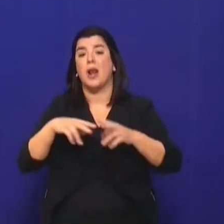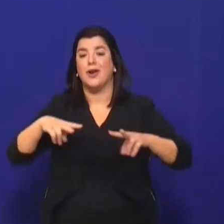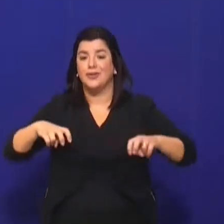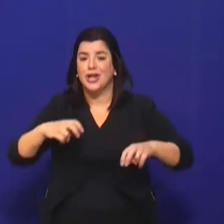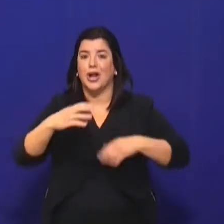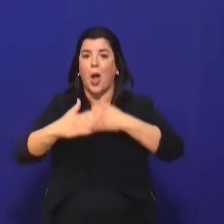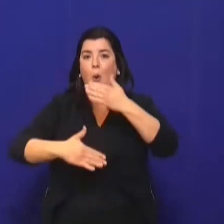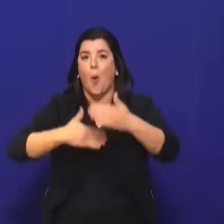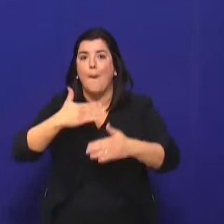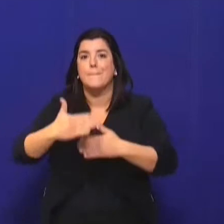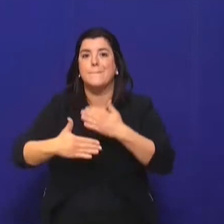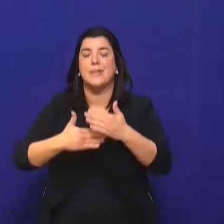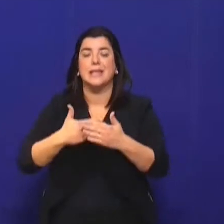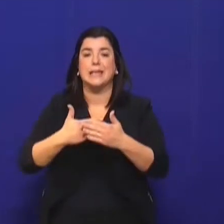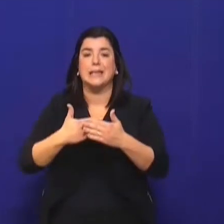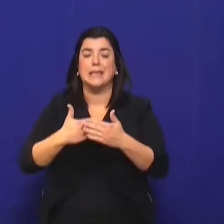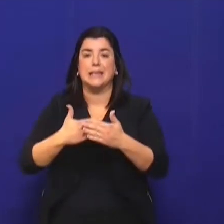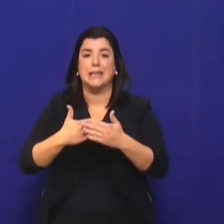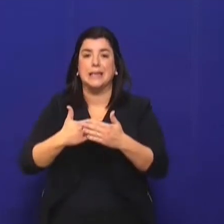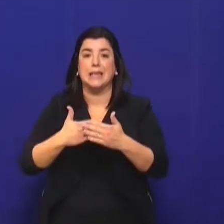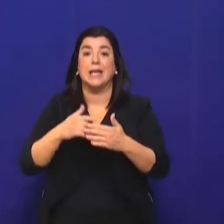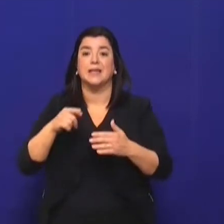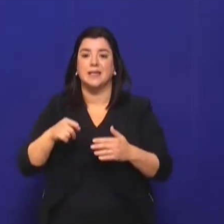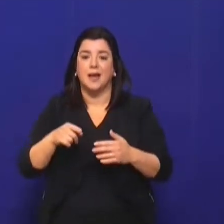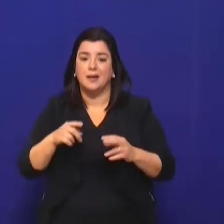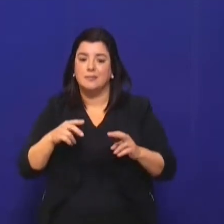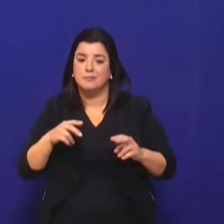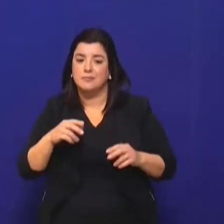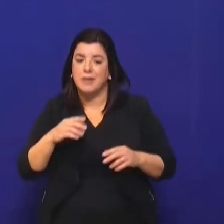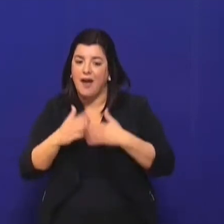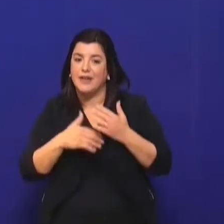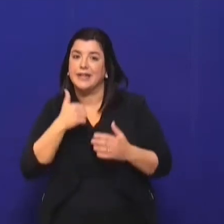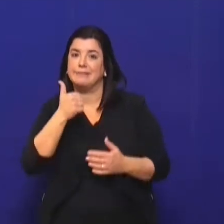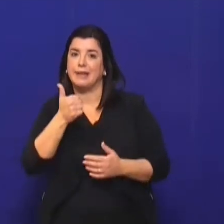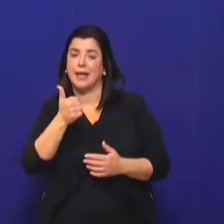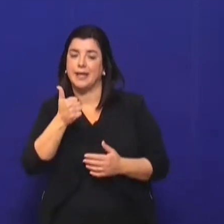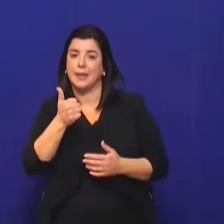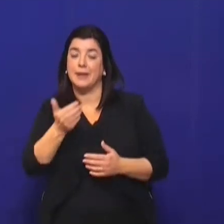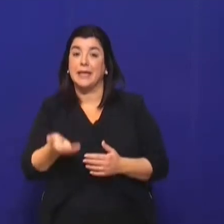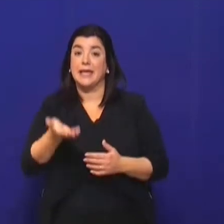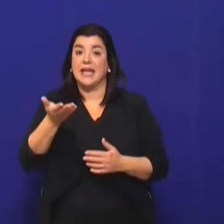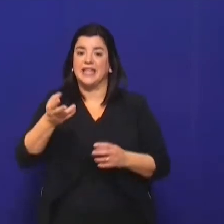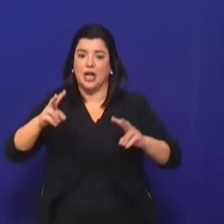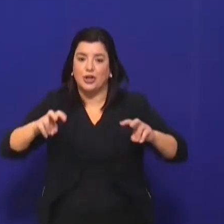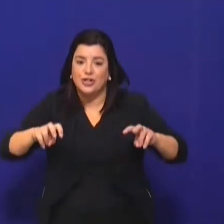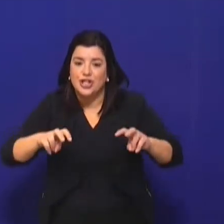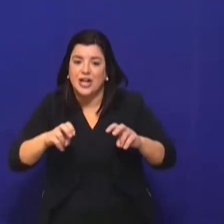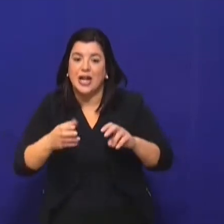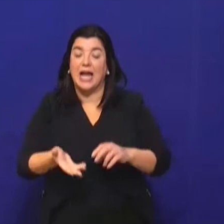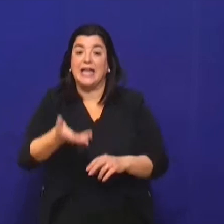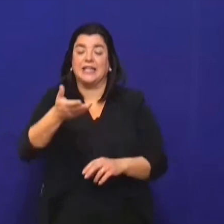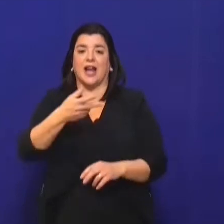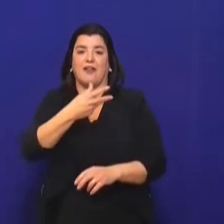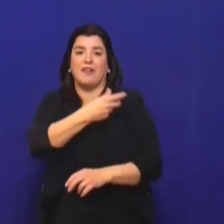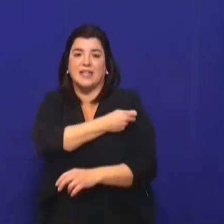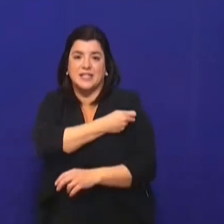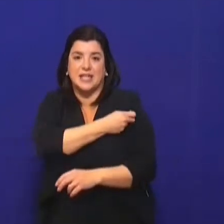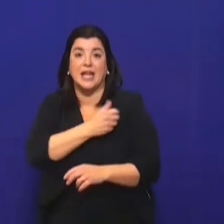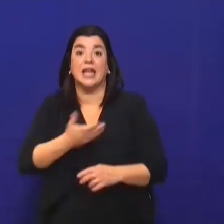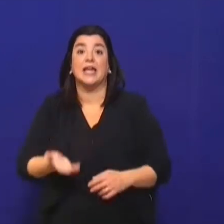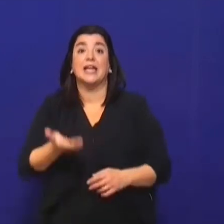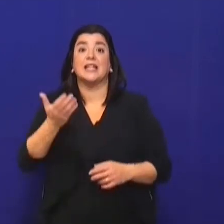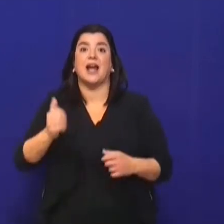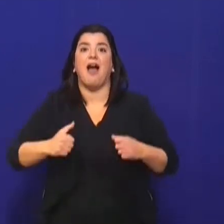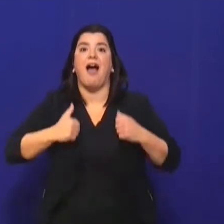riċerka, hemmhekk ikun xi ħaġa aħbarijiet tajbin li inti iżda ma jkun hemm availability ta' vaccines, iżjed inti